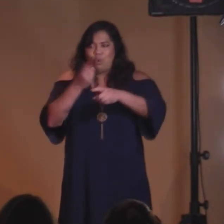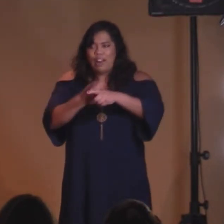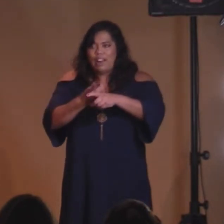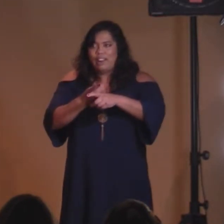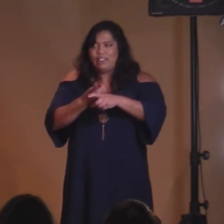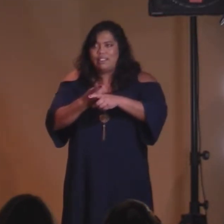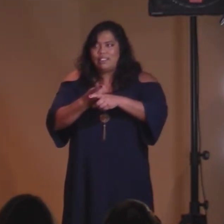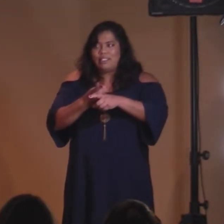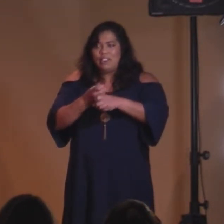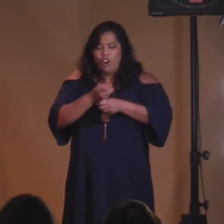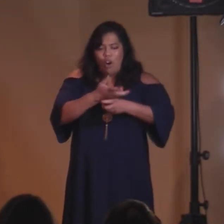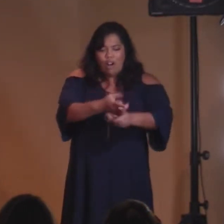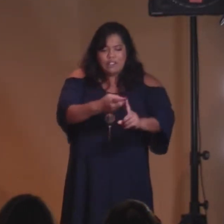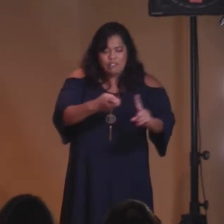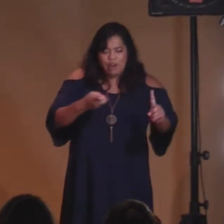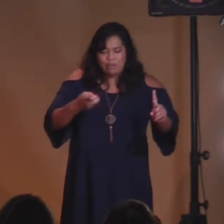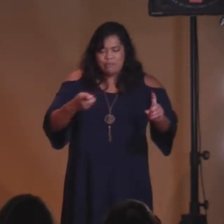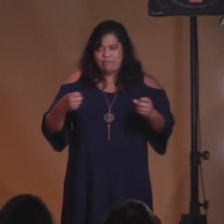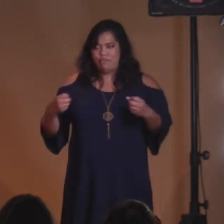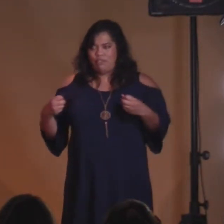caused by fire.